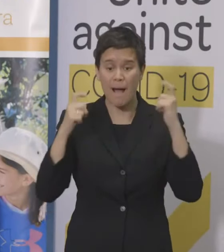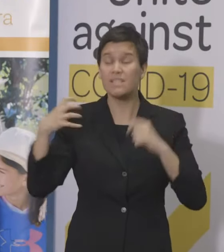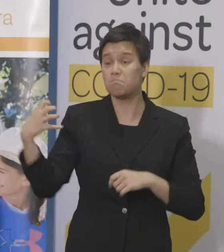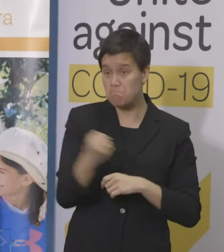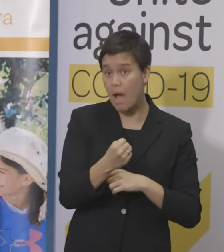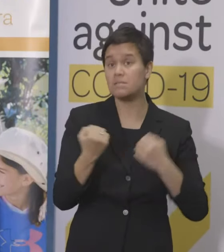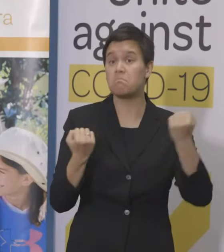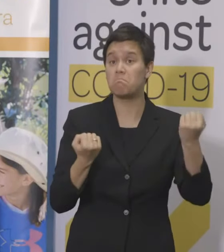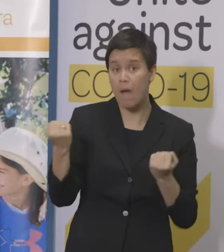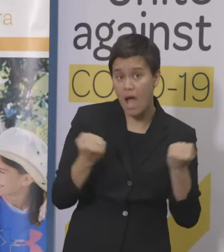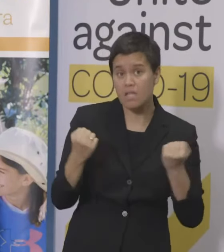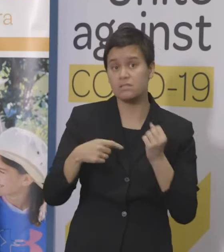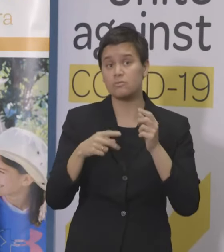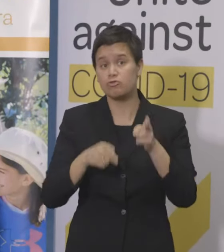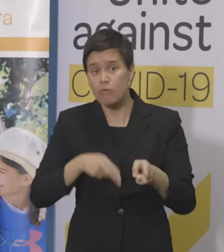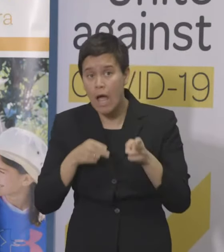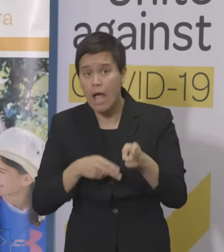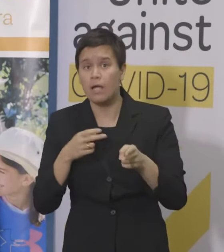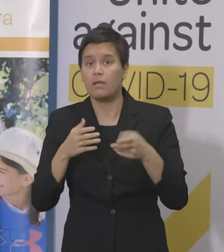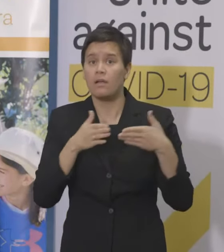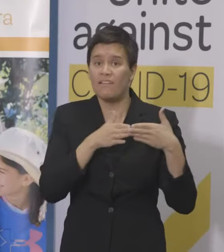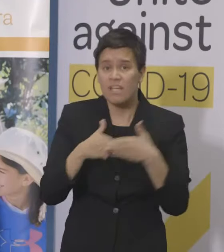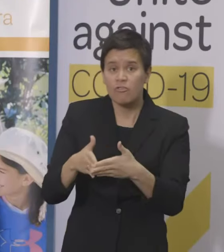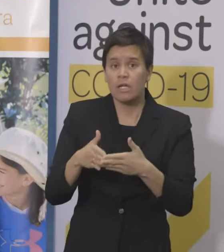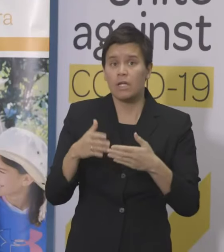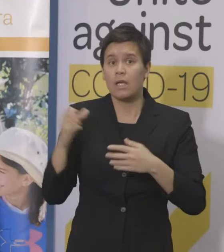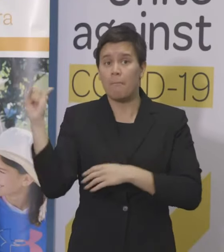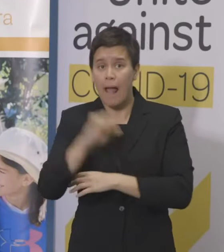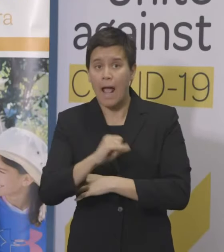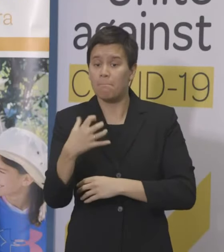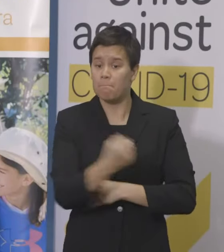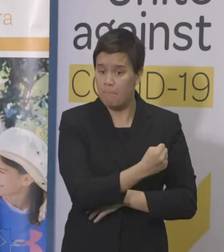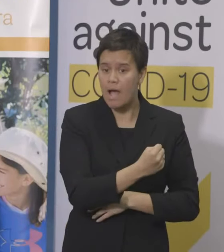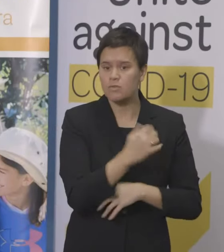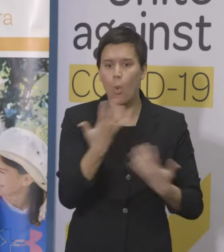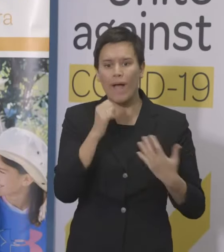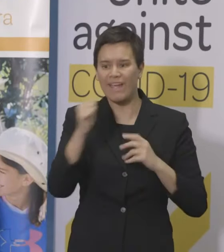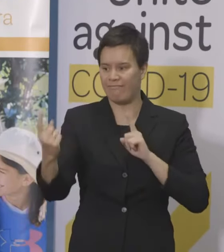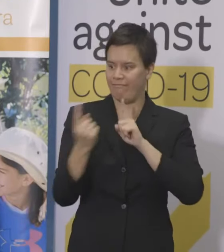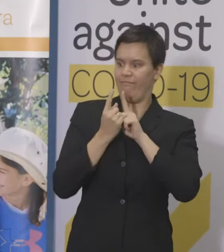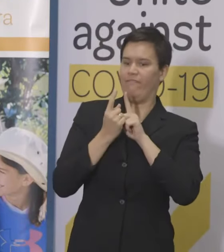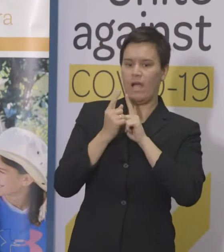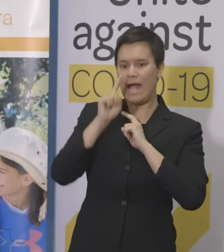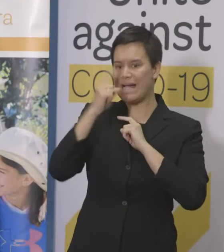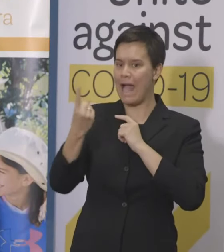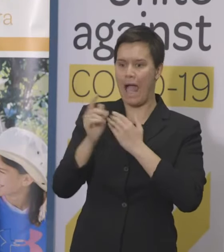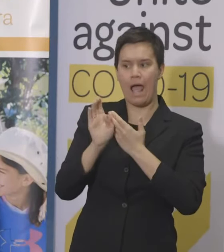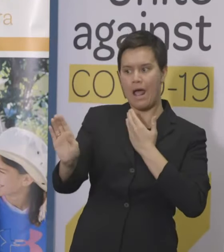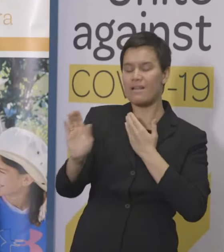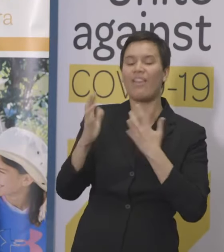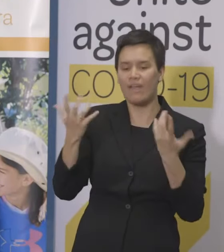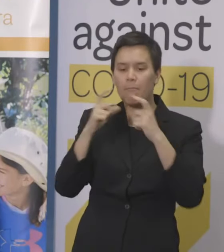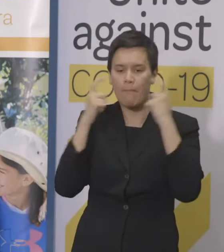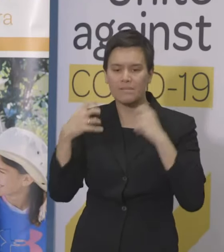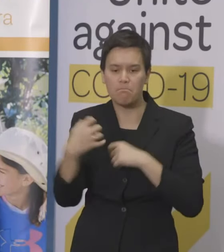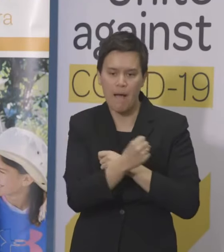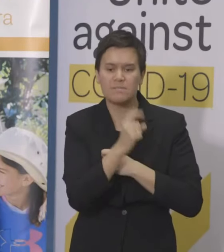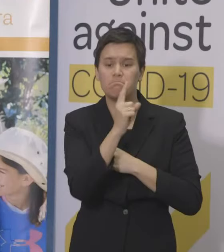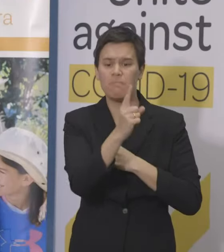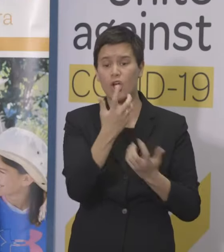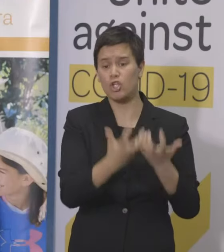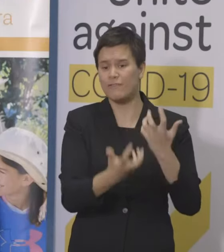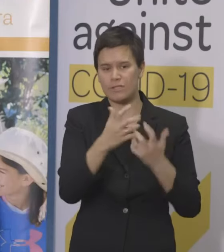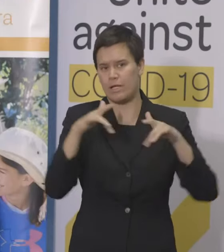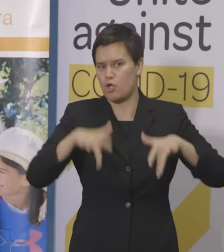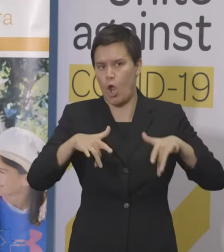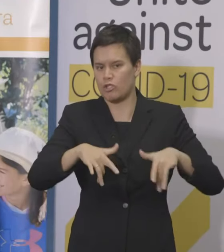other settings it's strongly encouraged where people can't easily physically distance. So the Ministry of Education is sort of linking universities